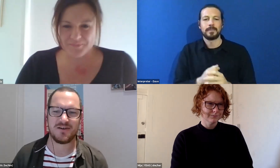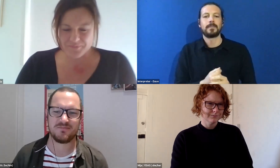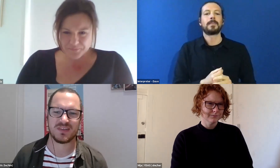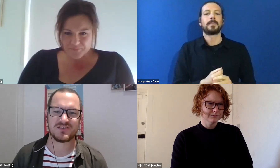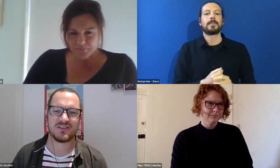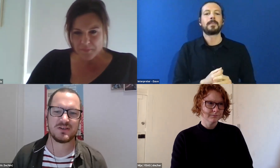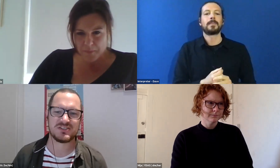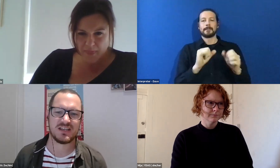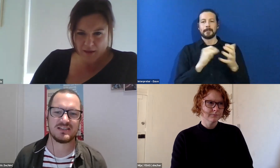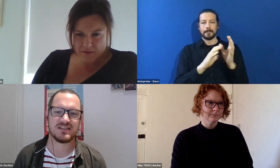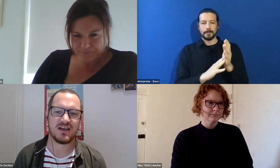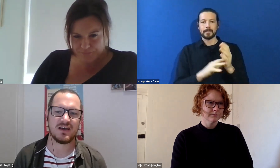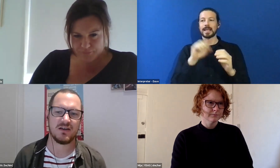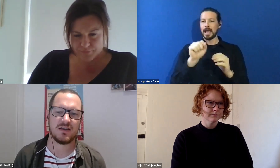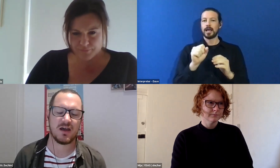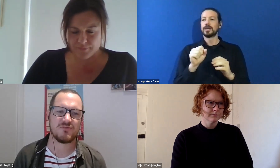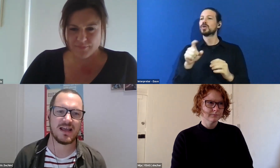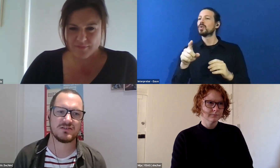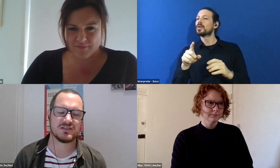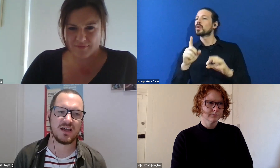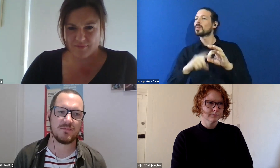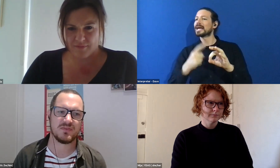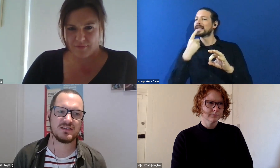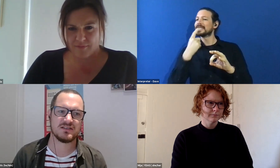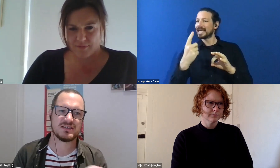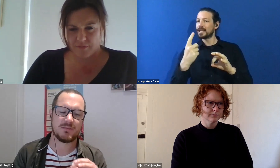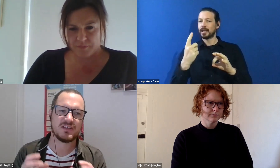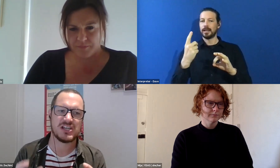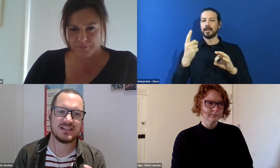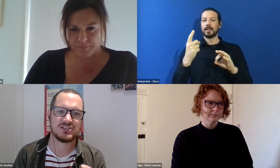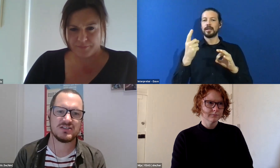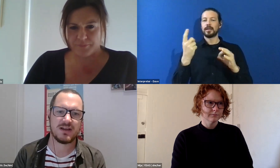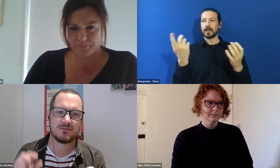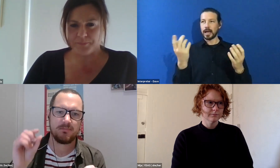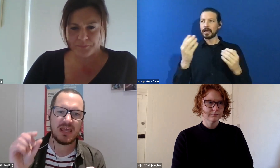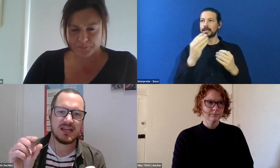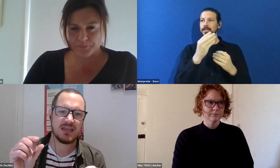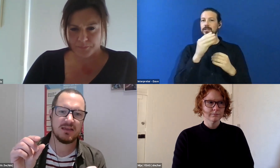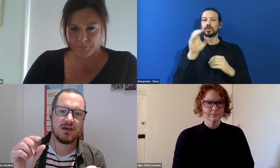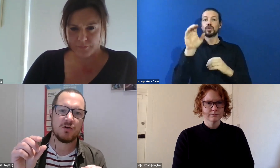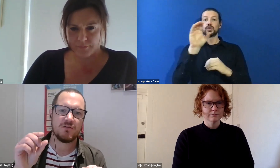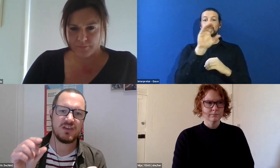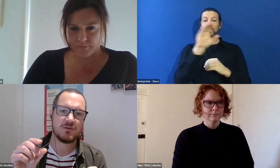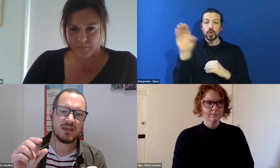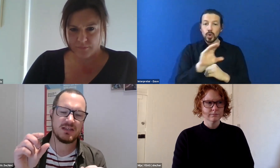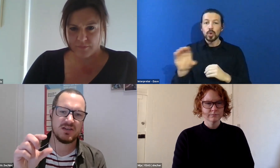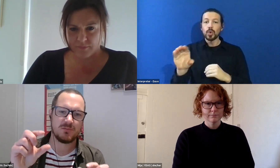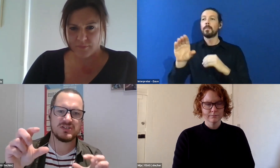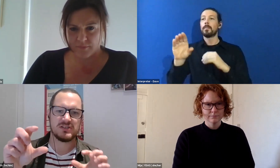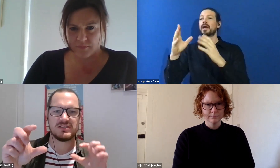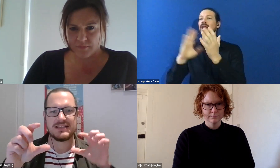course. So the question is around some of the challenges around pinning or